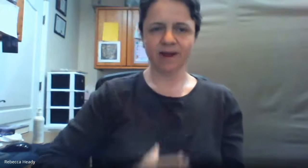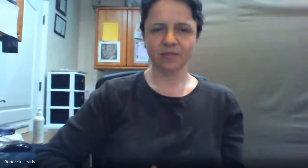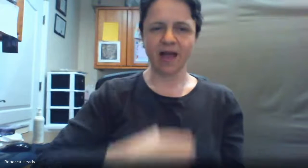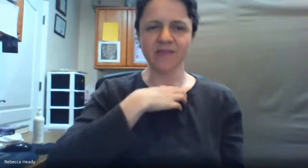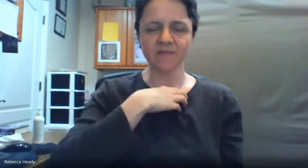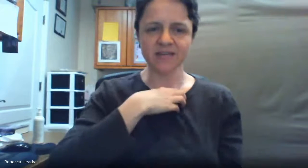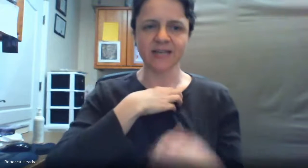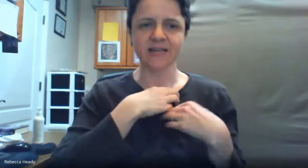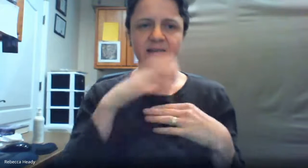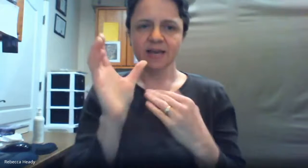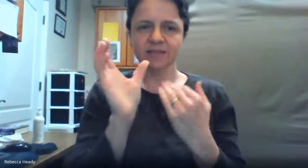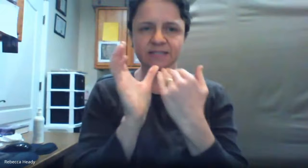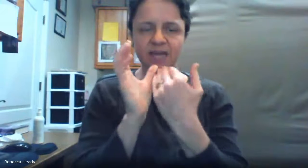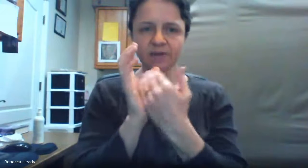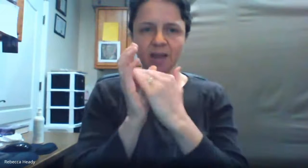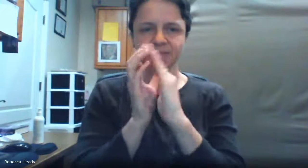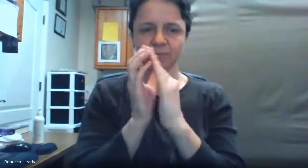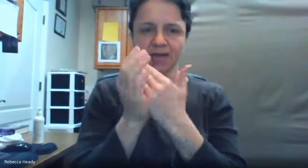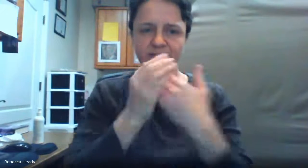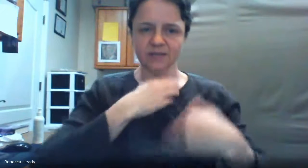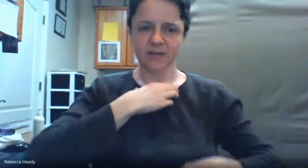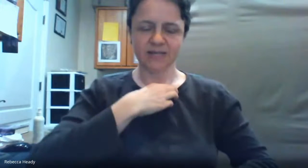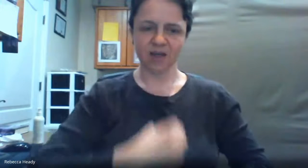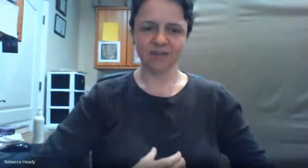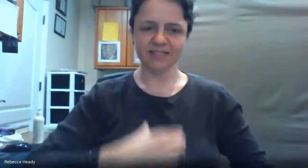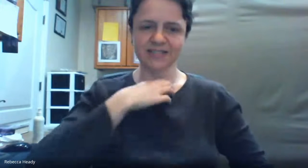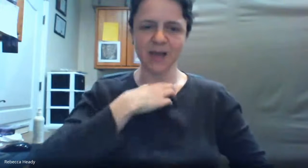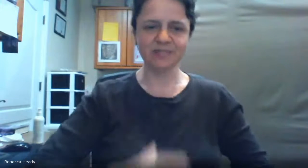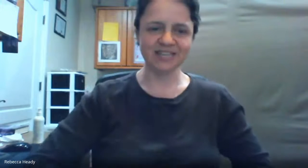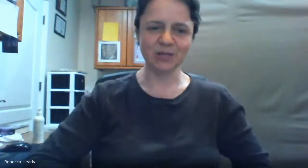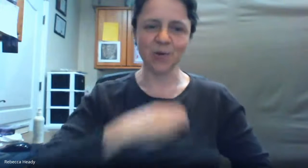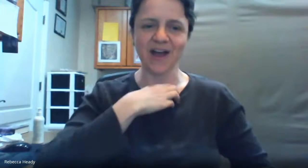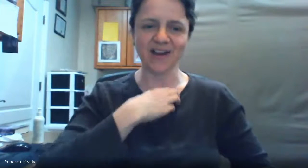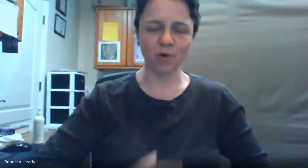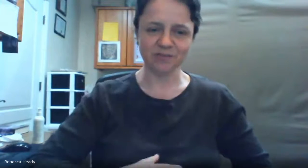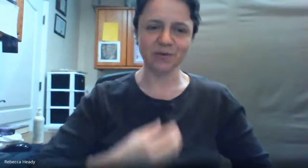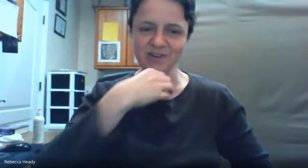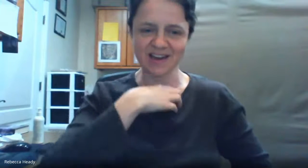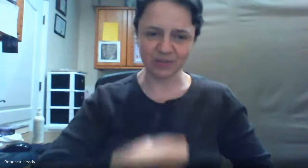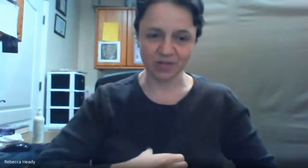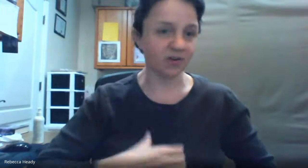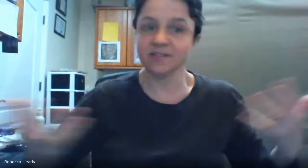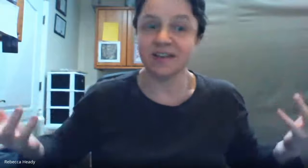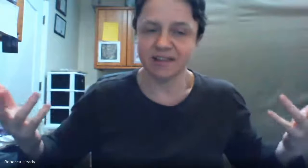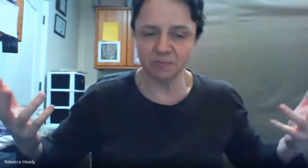right? I think of this as this is kind of an empty space. And my esophagus is empty, so and it wants food to go down it, so it's hungry. So that's my